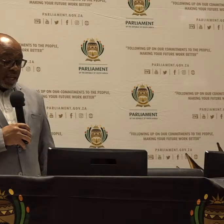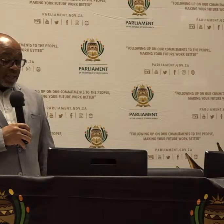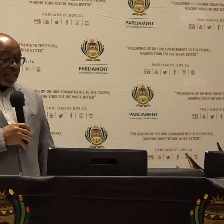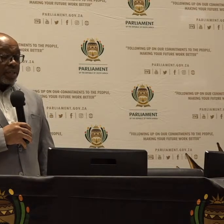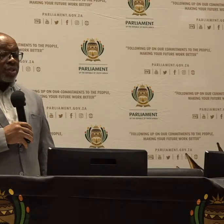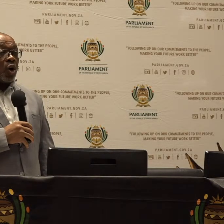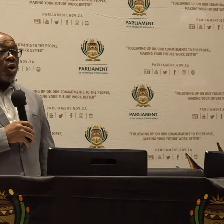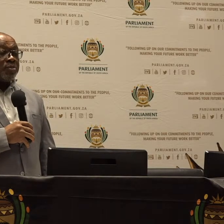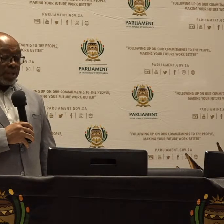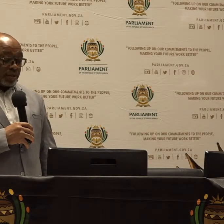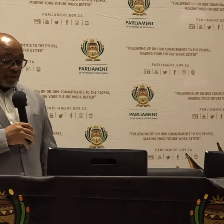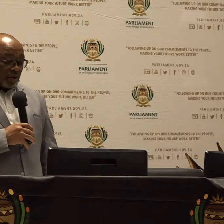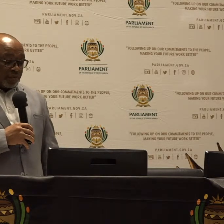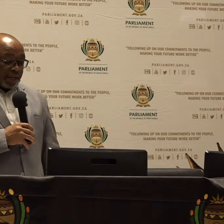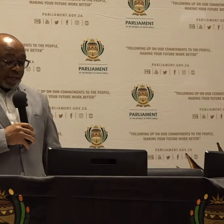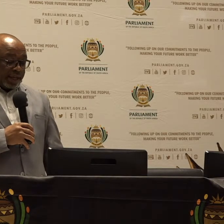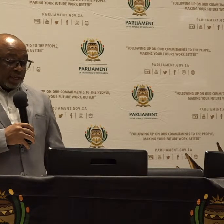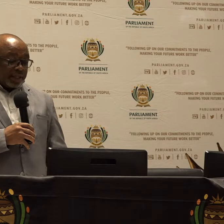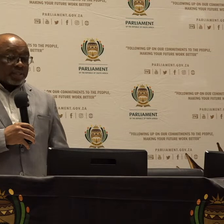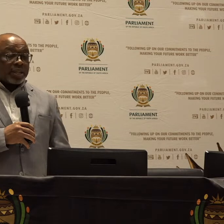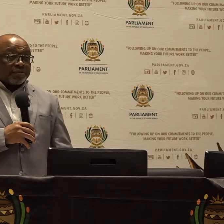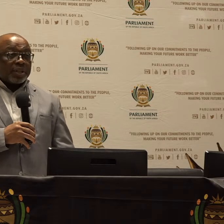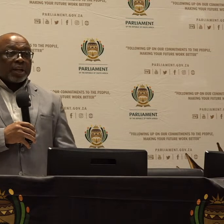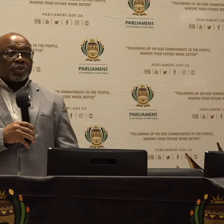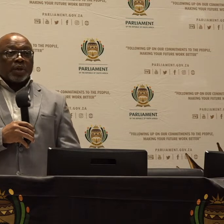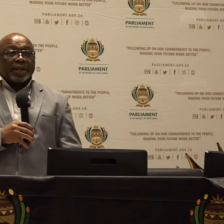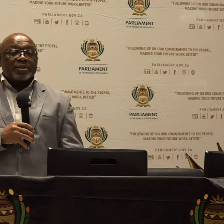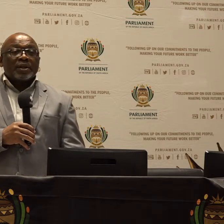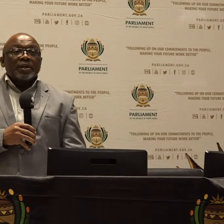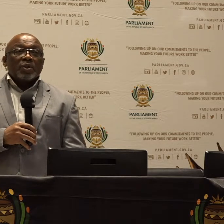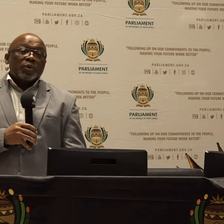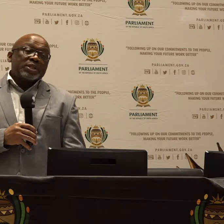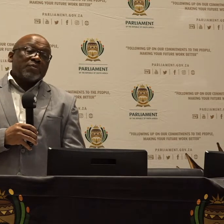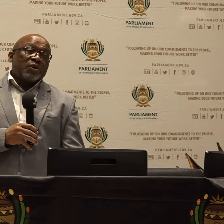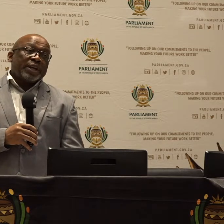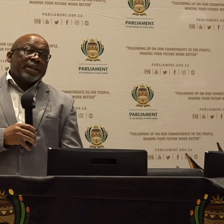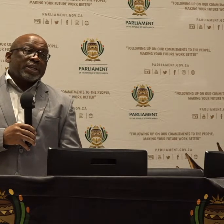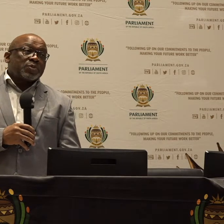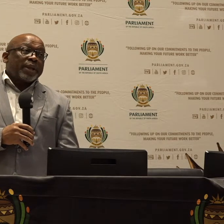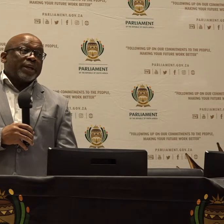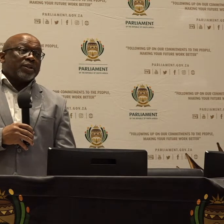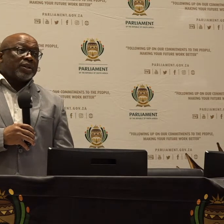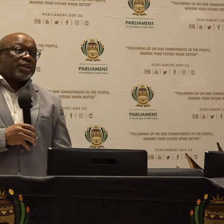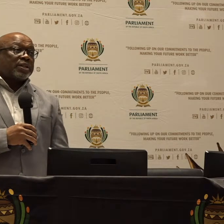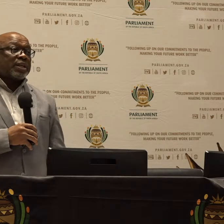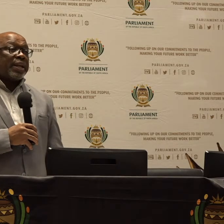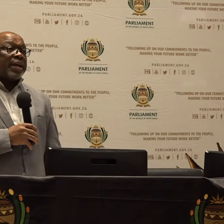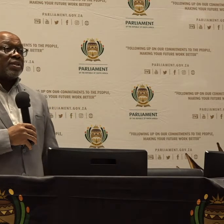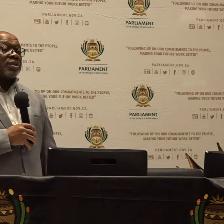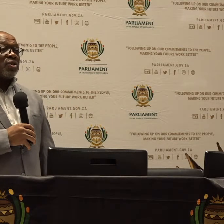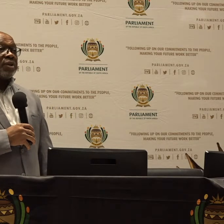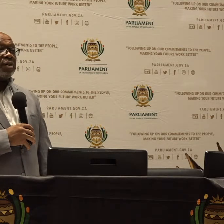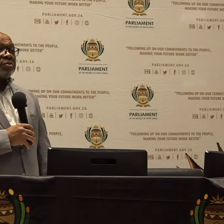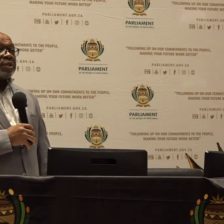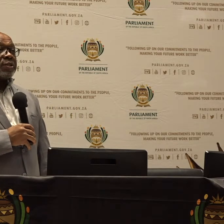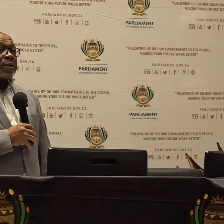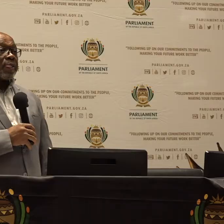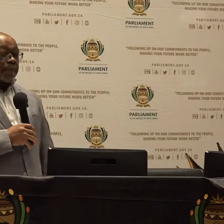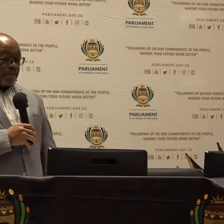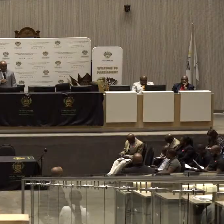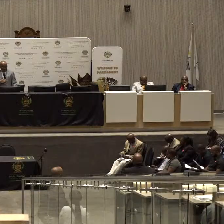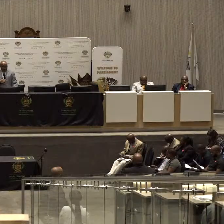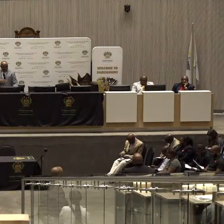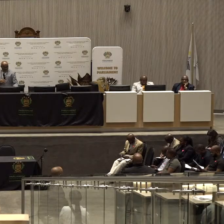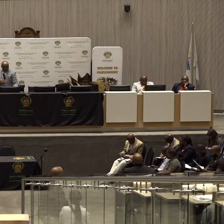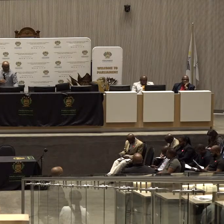just States the objects of the rail safety you later we've already explained it is an entity of government